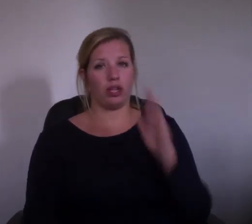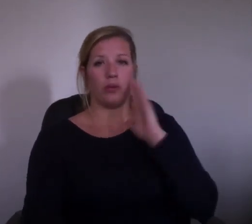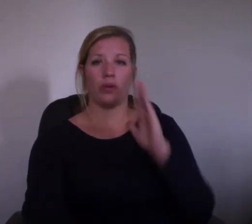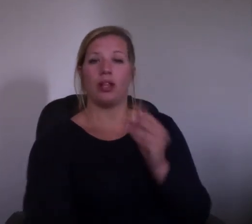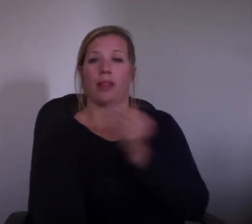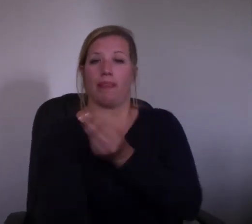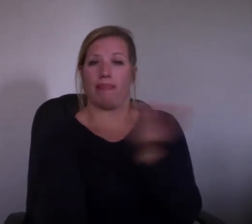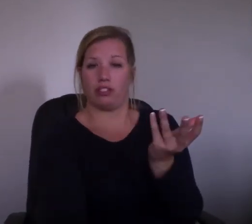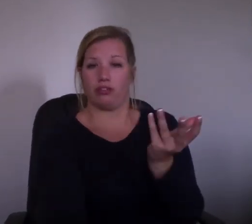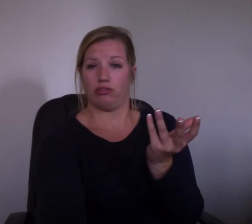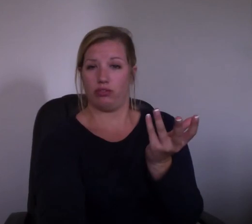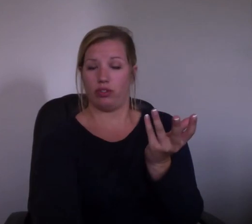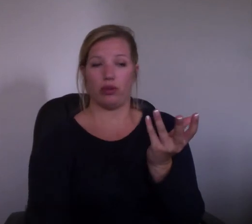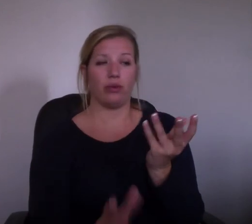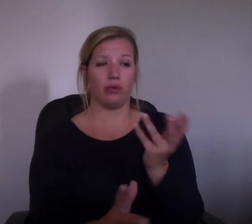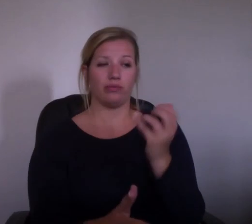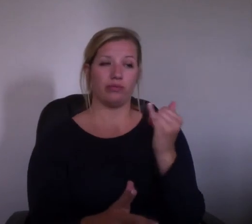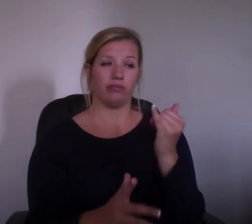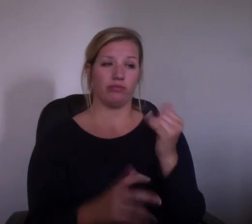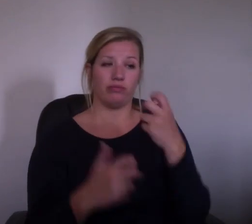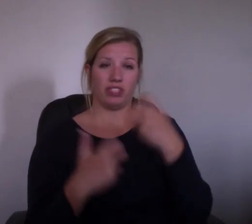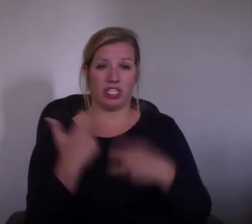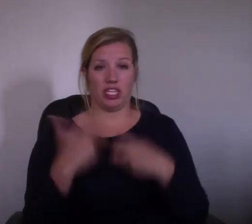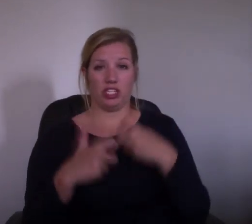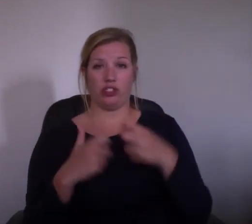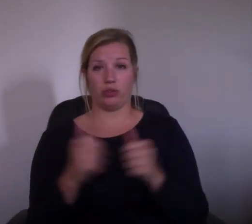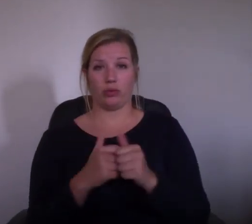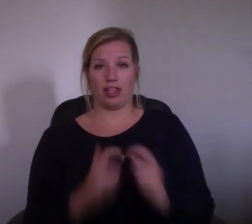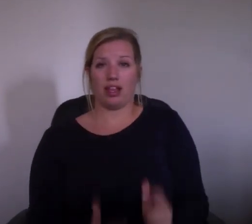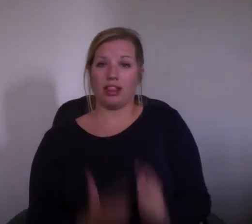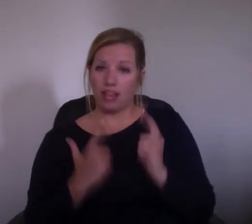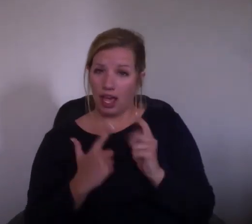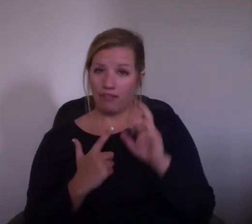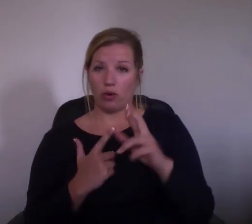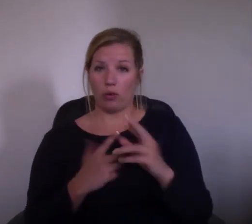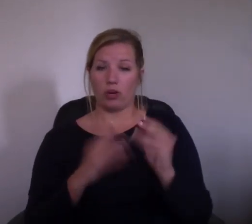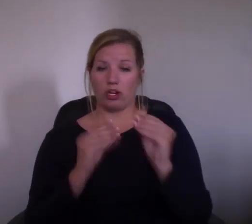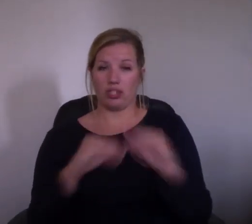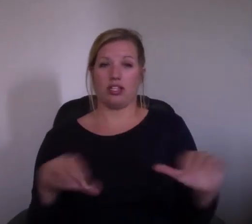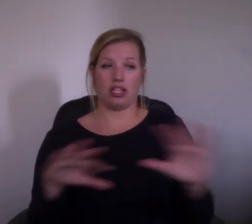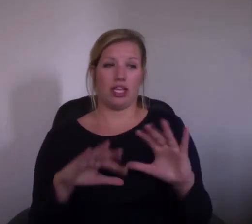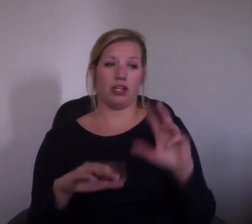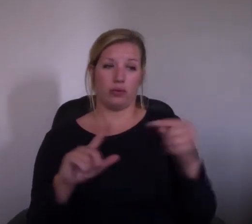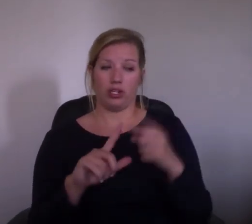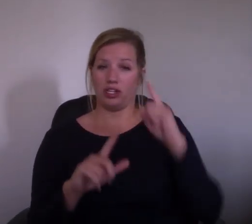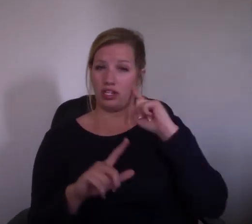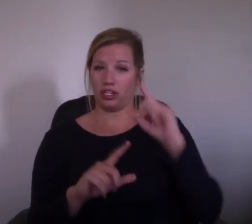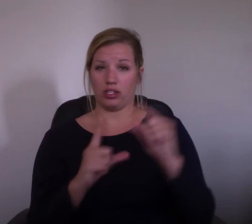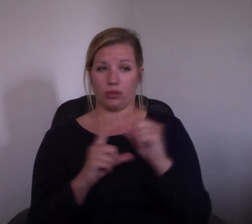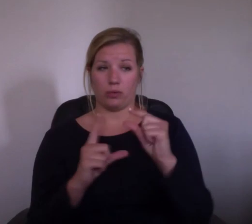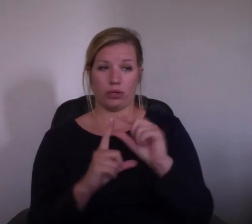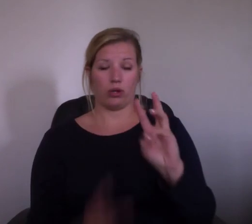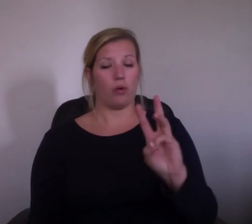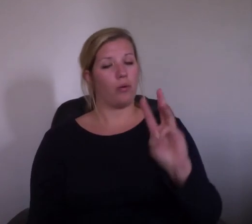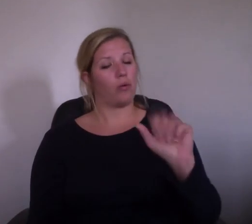to life or property. So when you hear the word warning, now you really need to pay attention